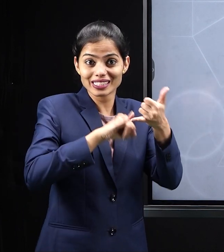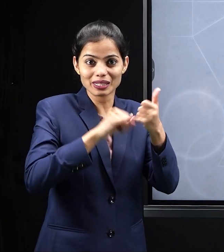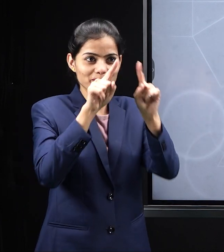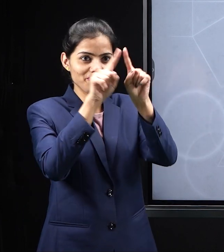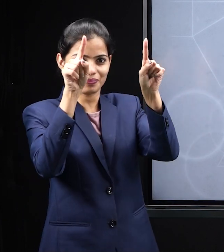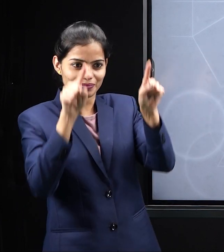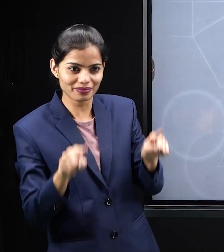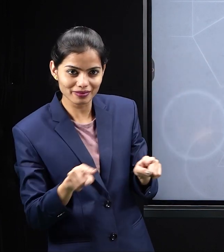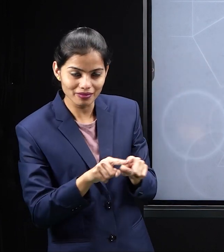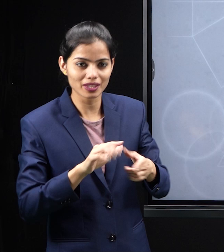squares,